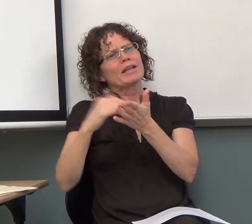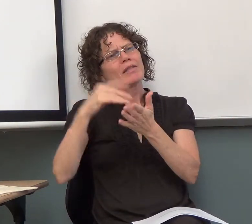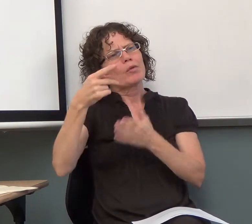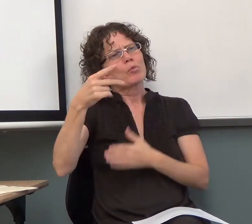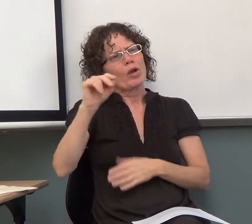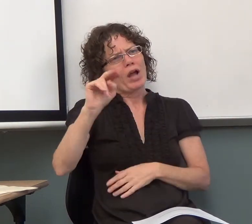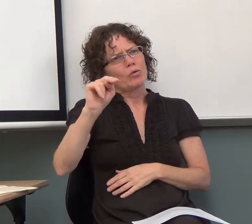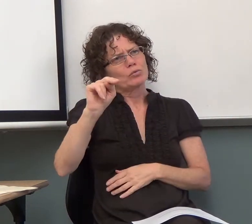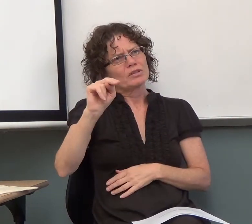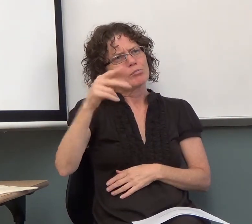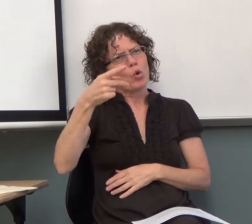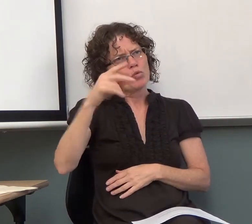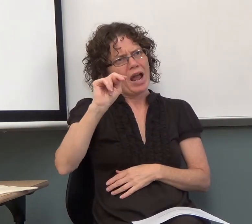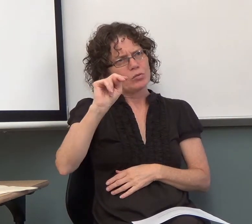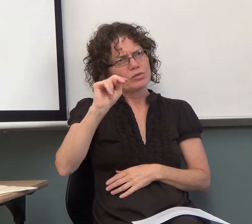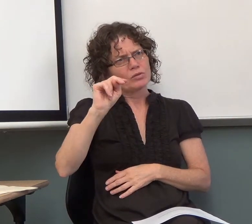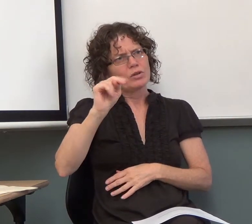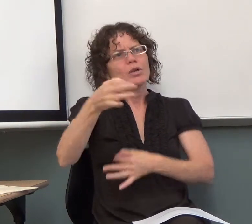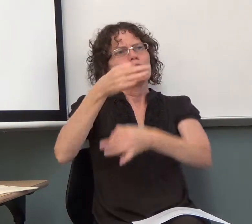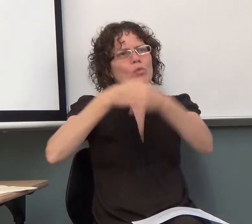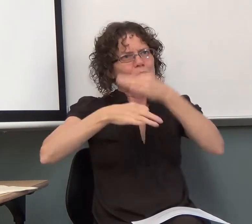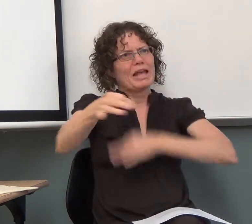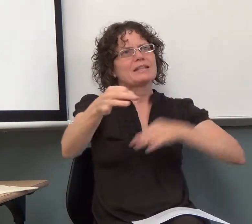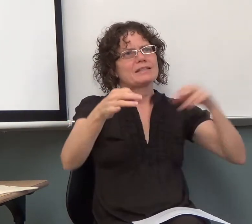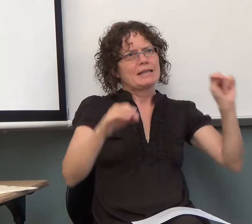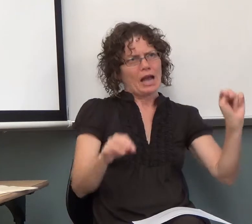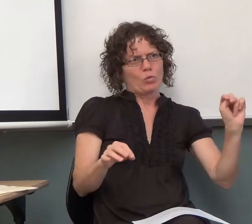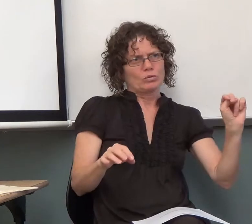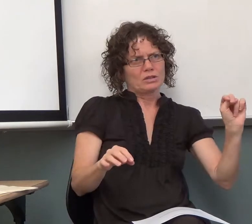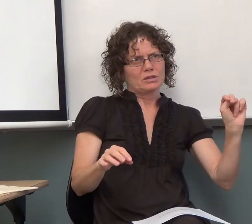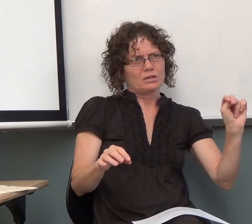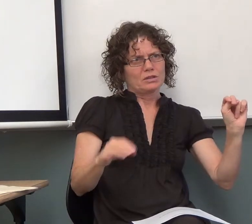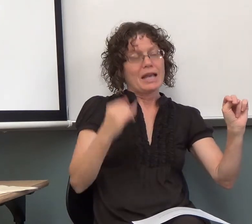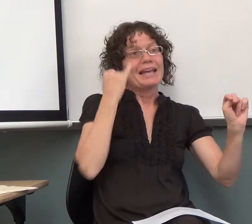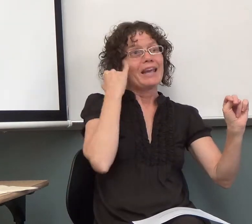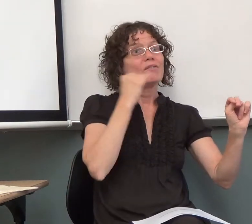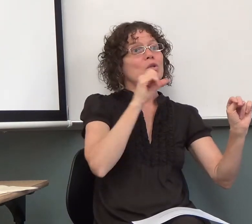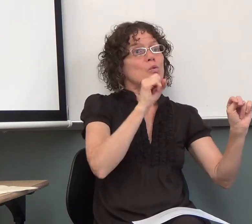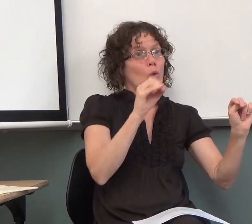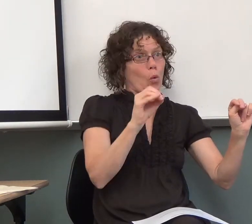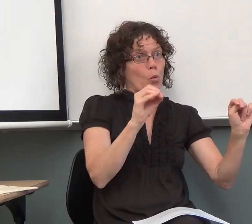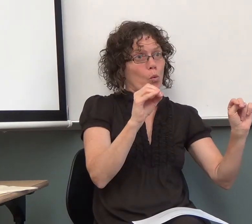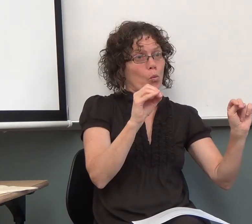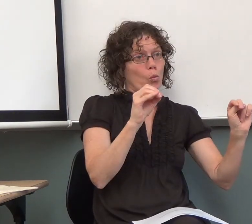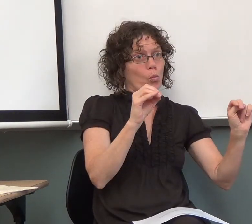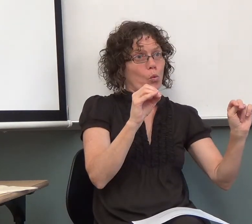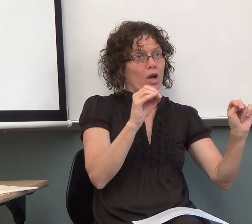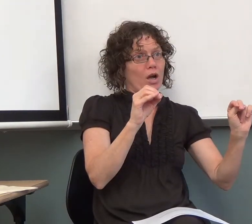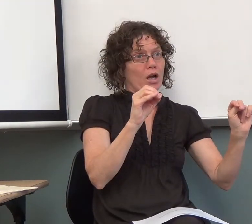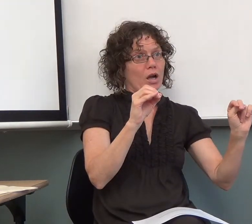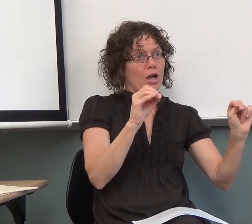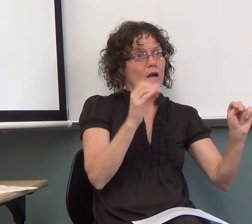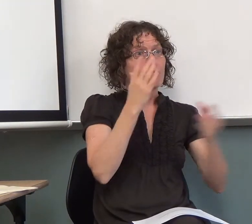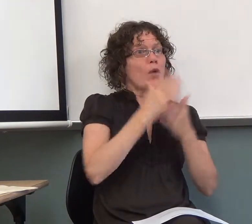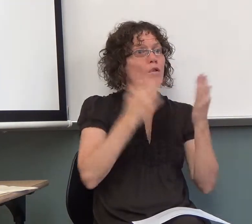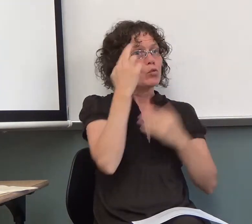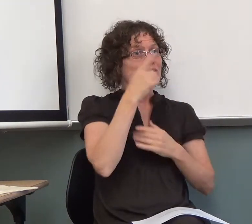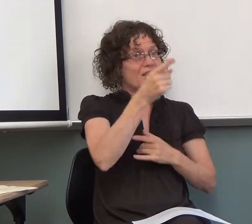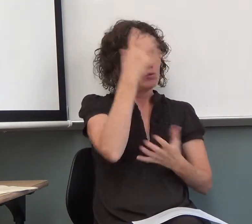are used to take the place of nouns. So if that's the case, part of the reason you may be getting confused is because